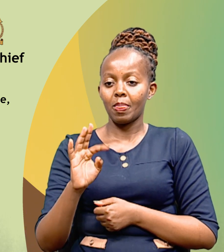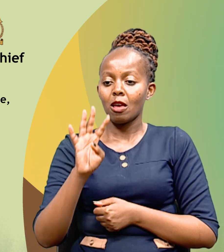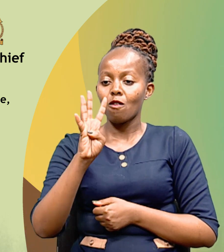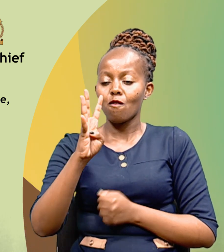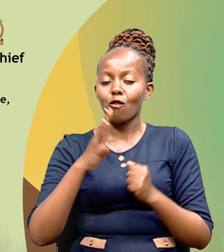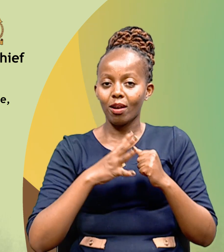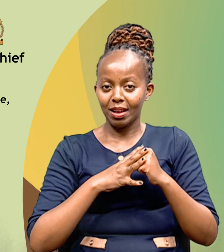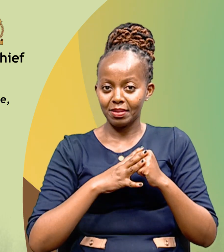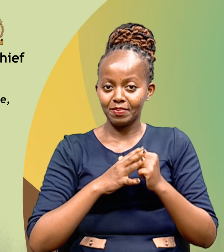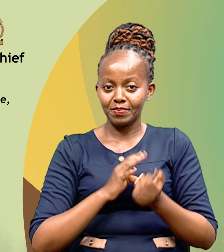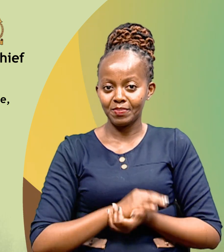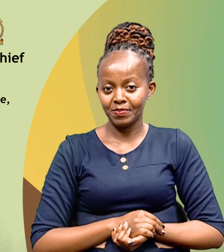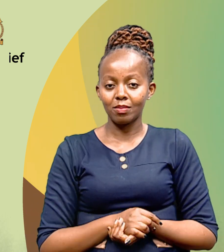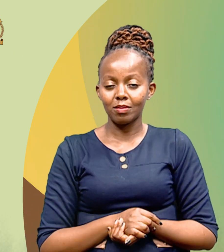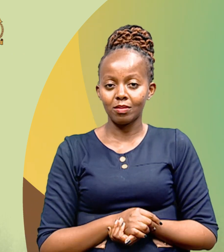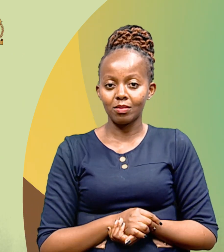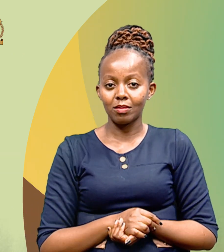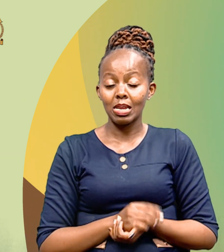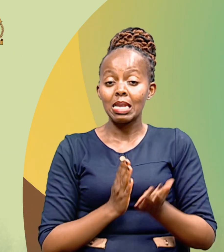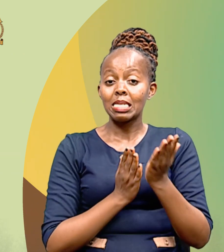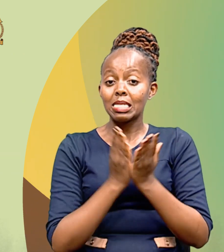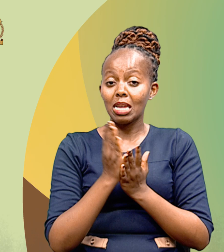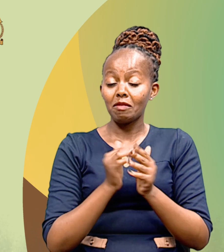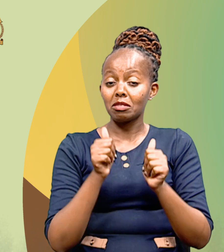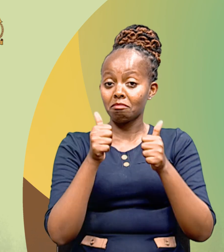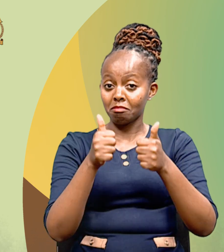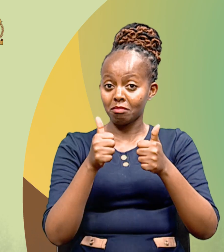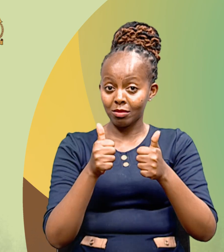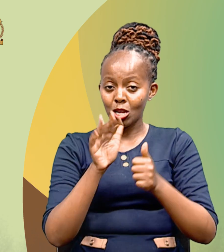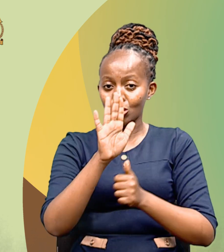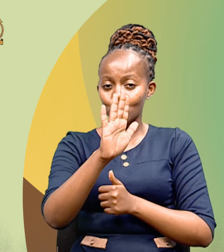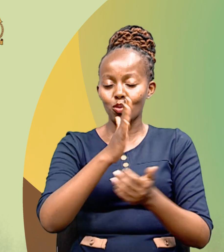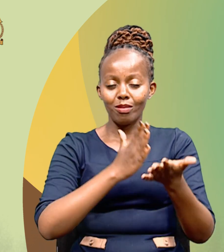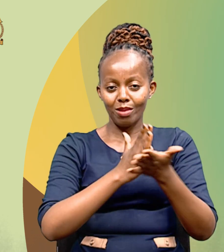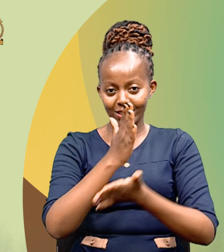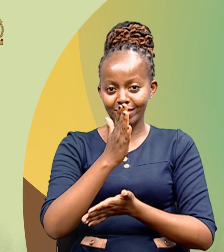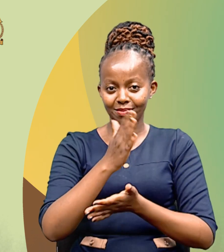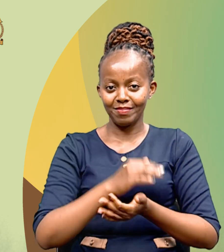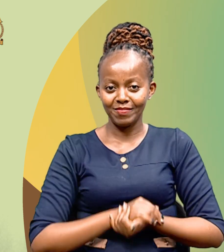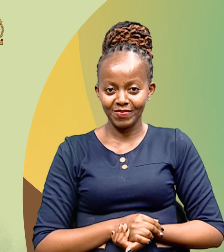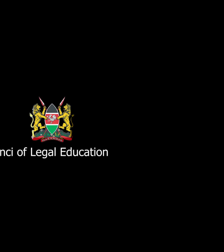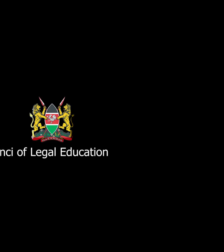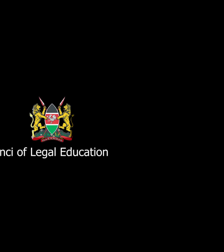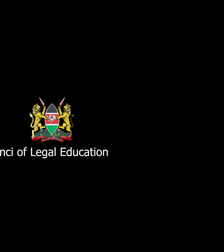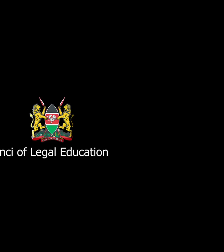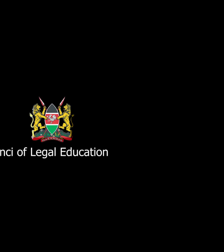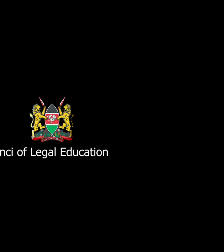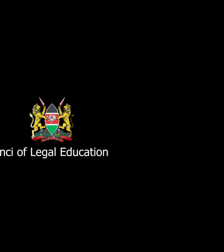1349. Huduma bora ni haki yako.